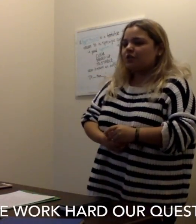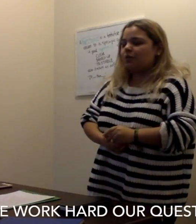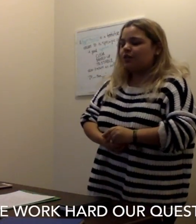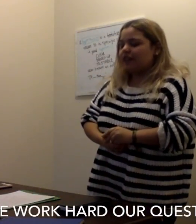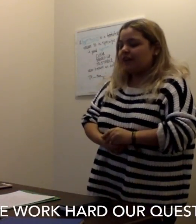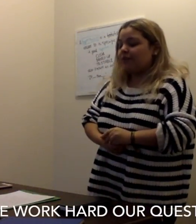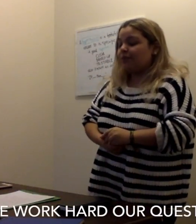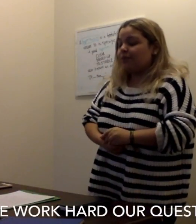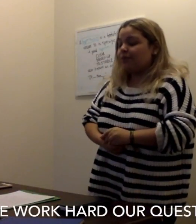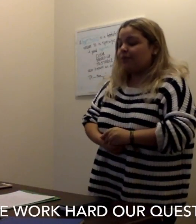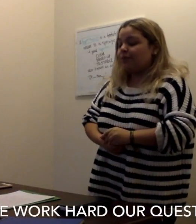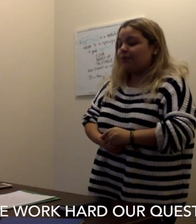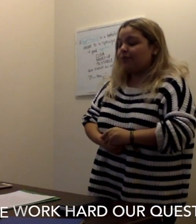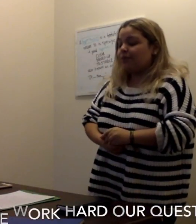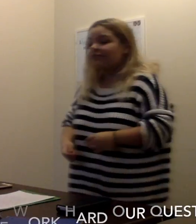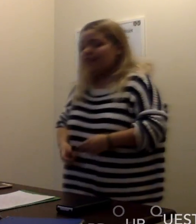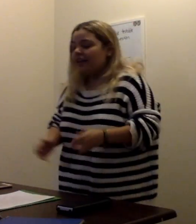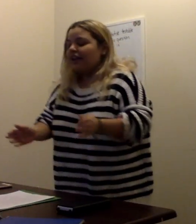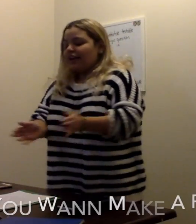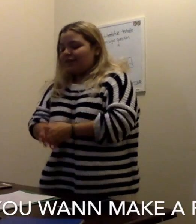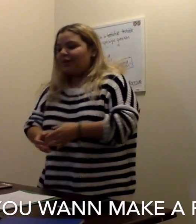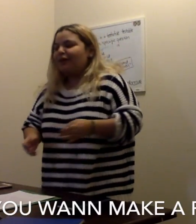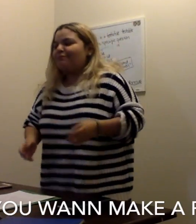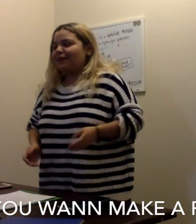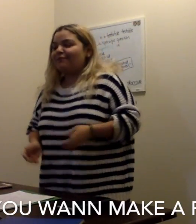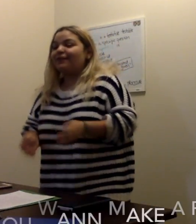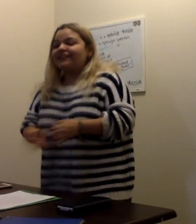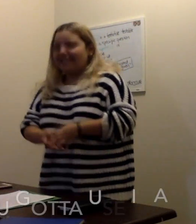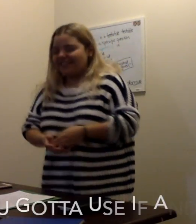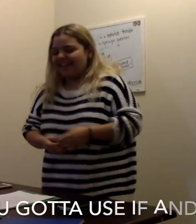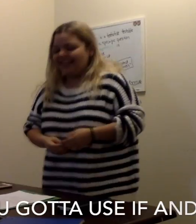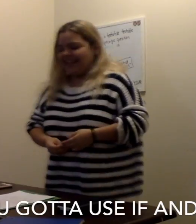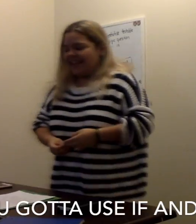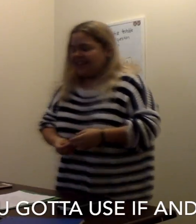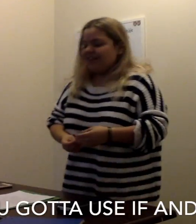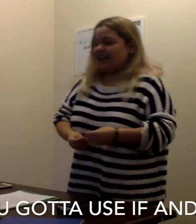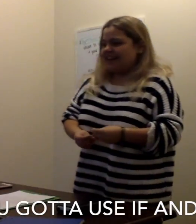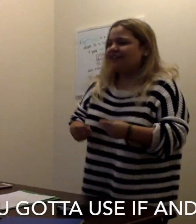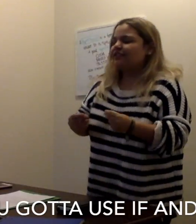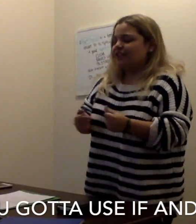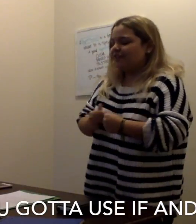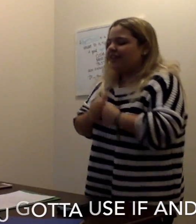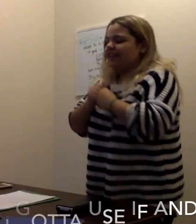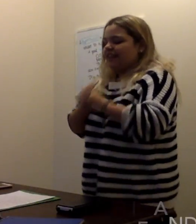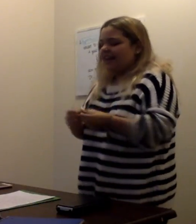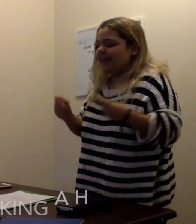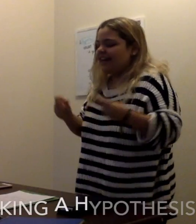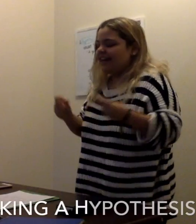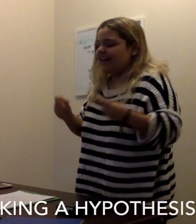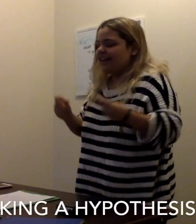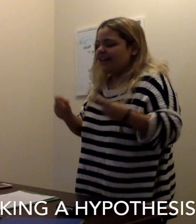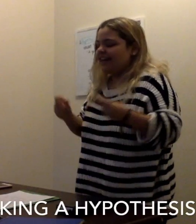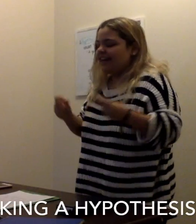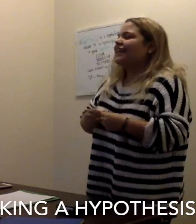will clarify. If you want to make a prediction, you gotta use if and then. Making